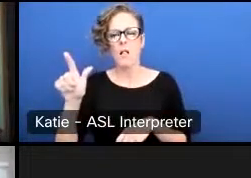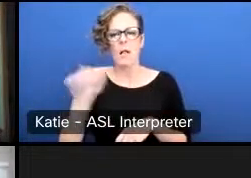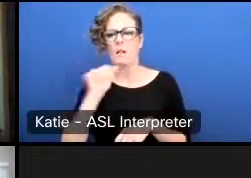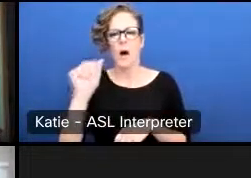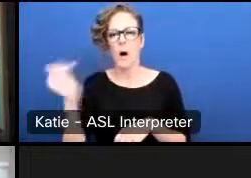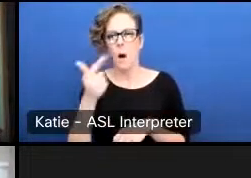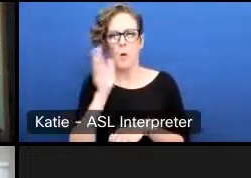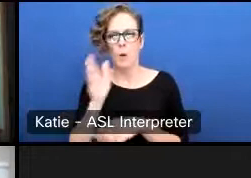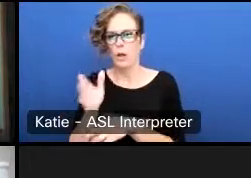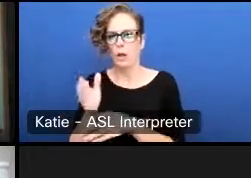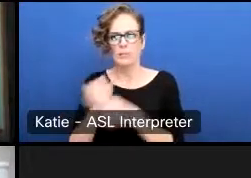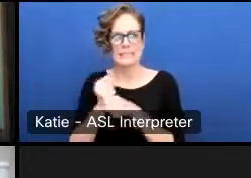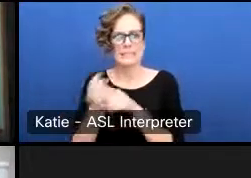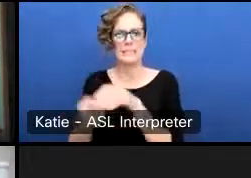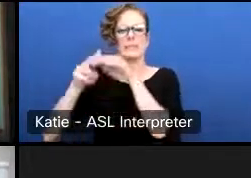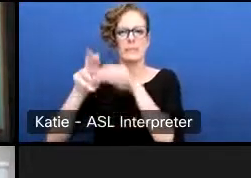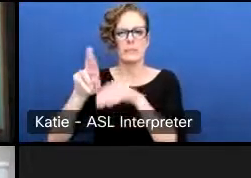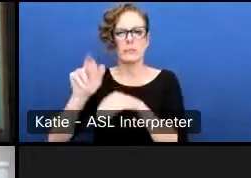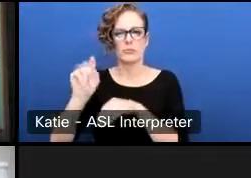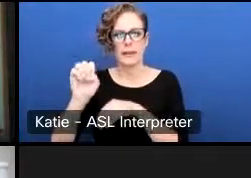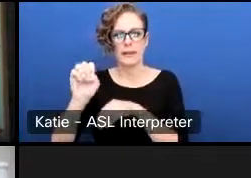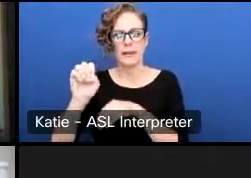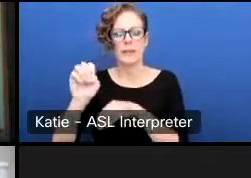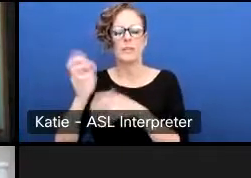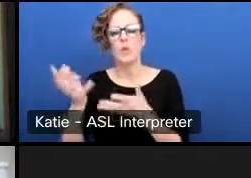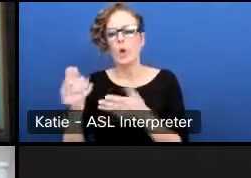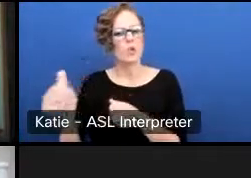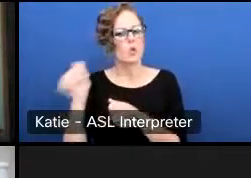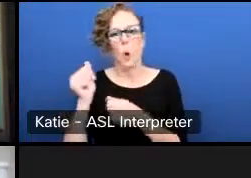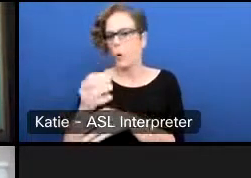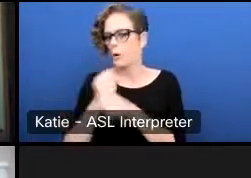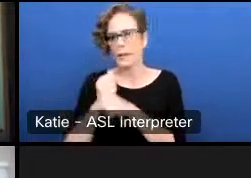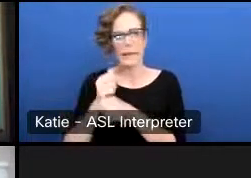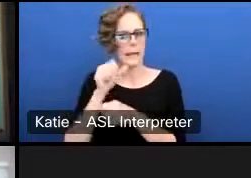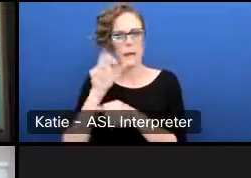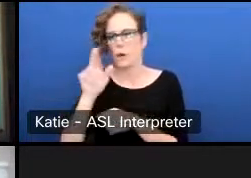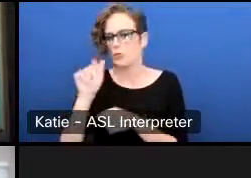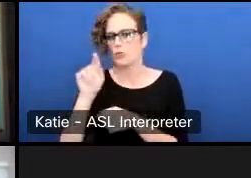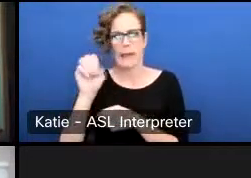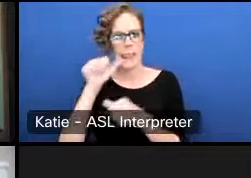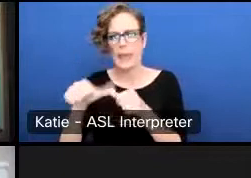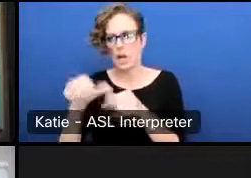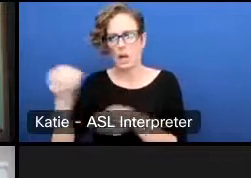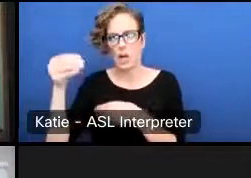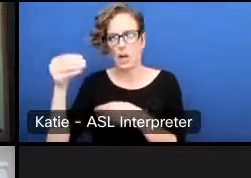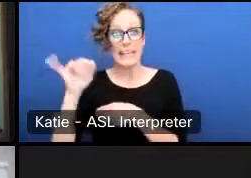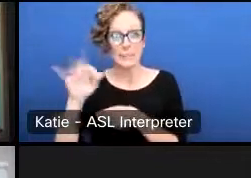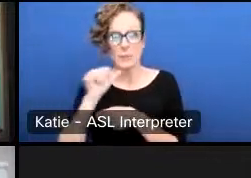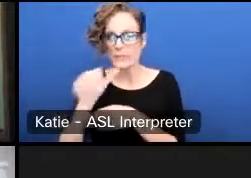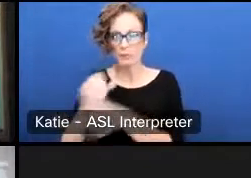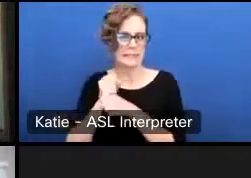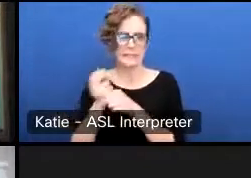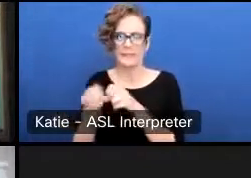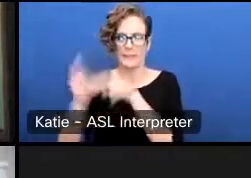will receive a rate increase. And so you won't get a rate letter if you didn't receive the